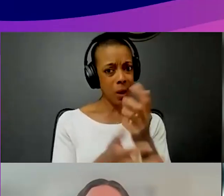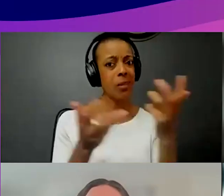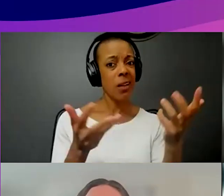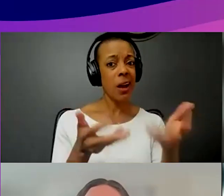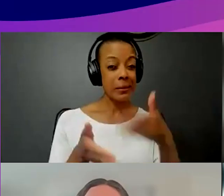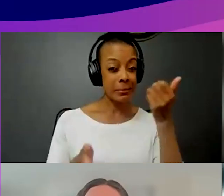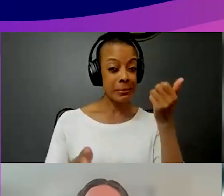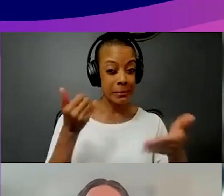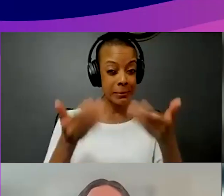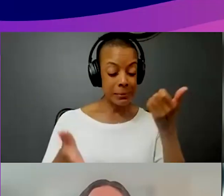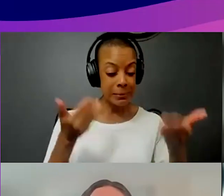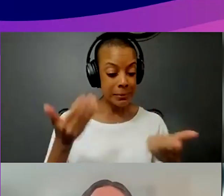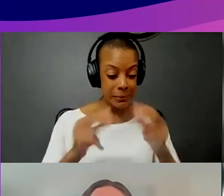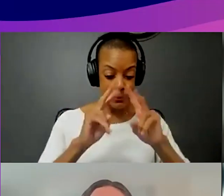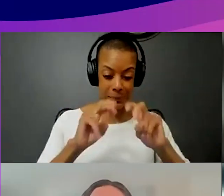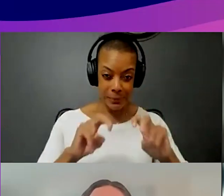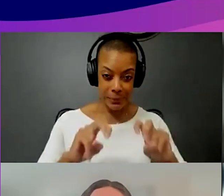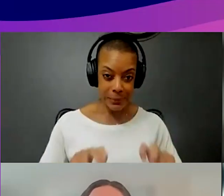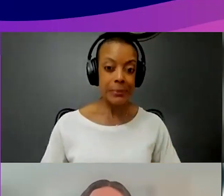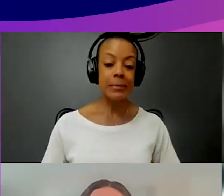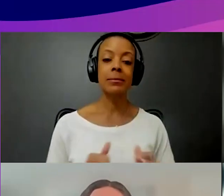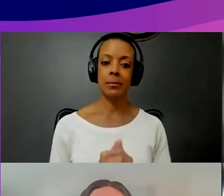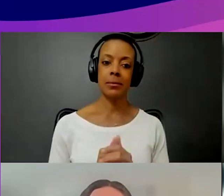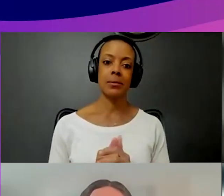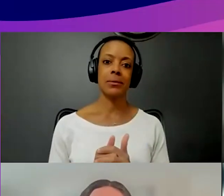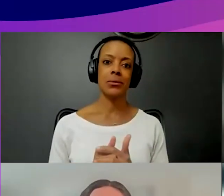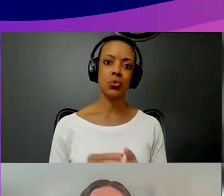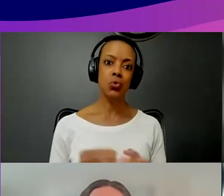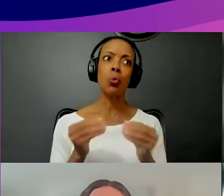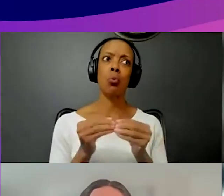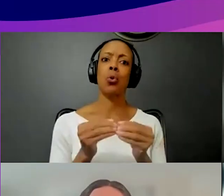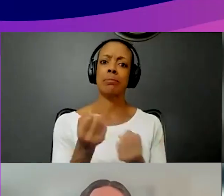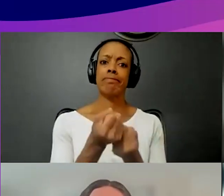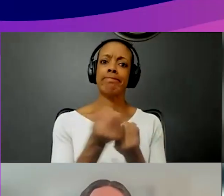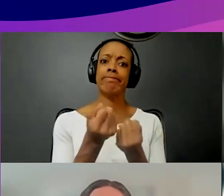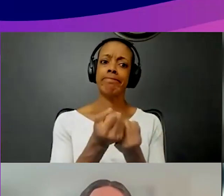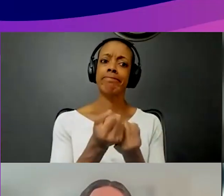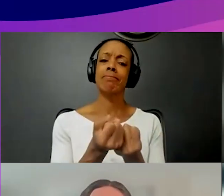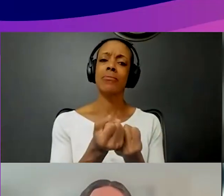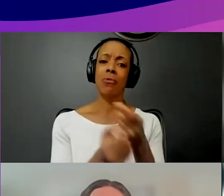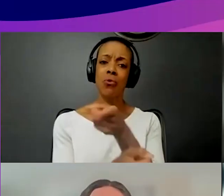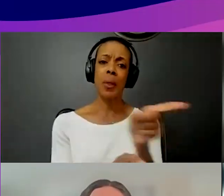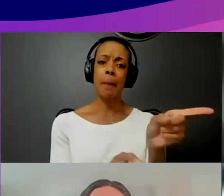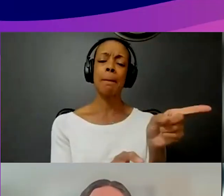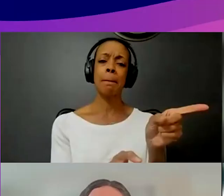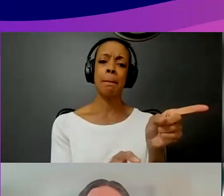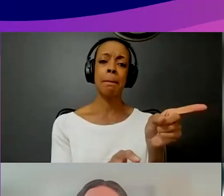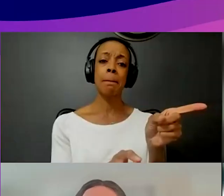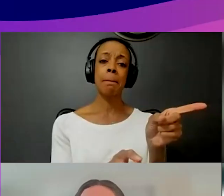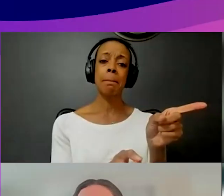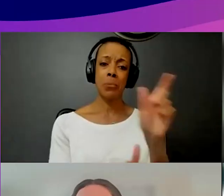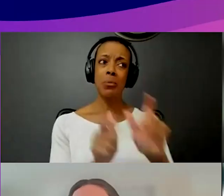know, there's a lot more obviously that could be done to support people in those positions or those with